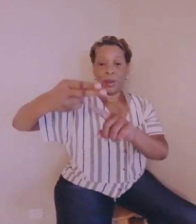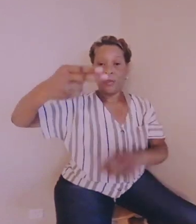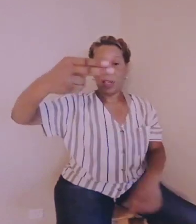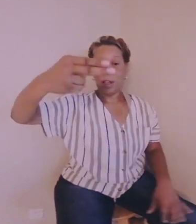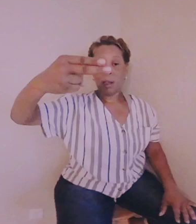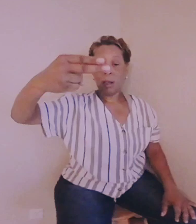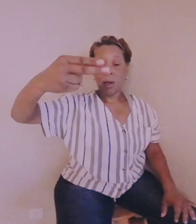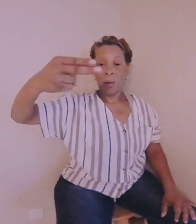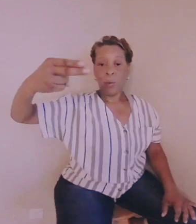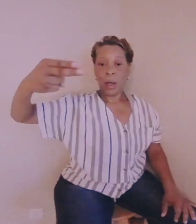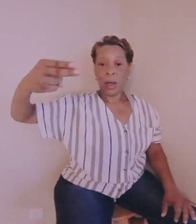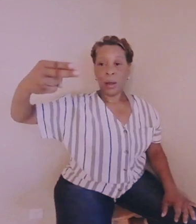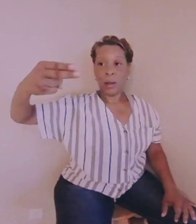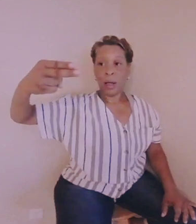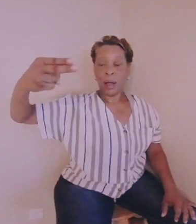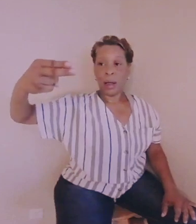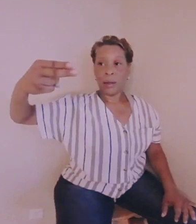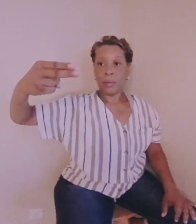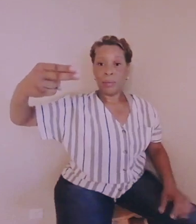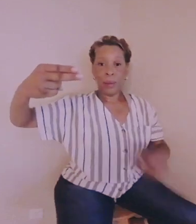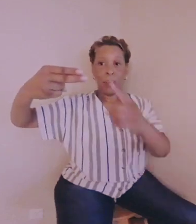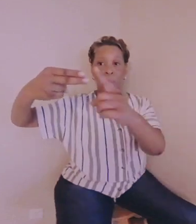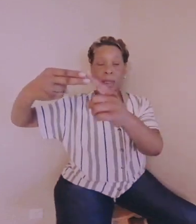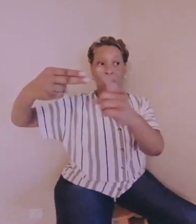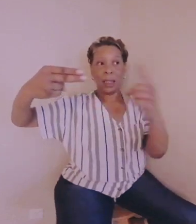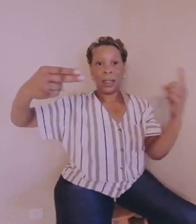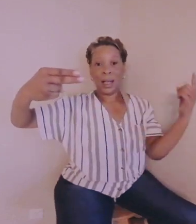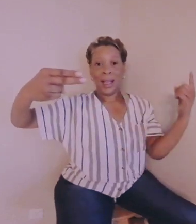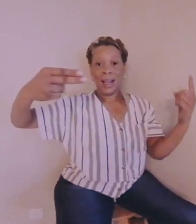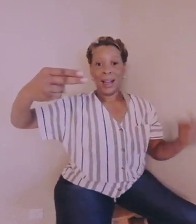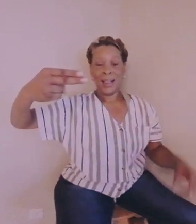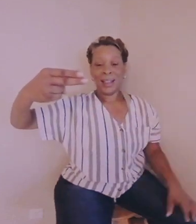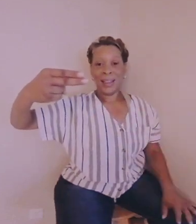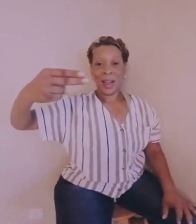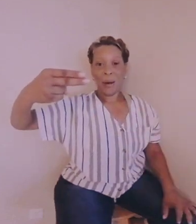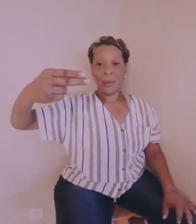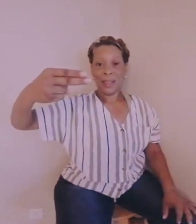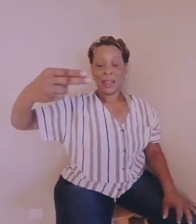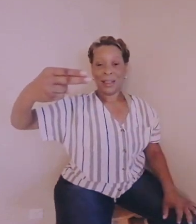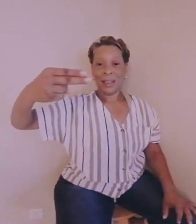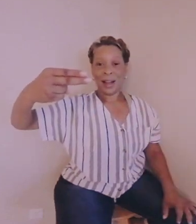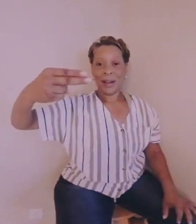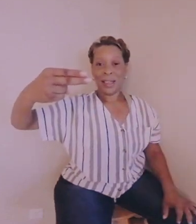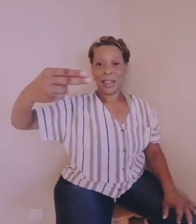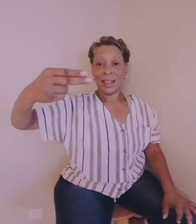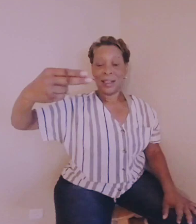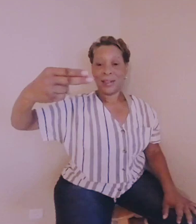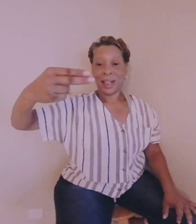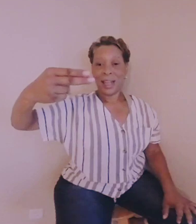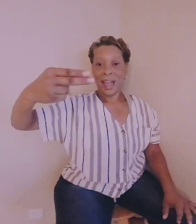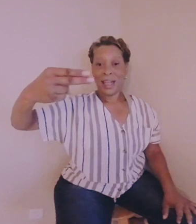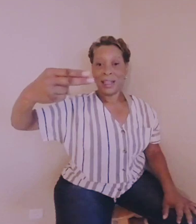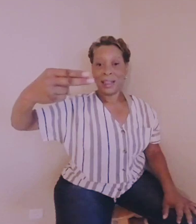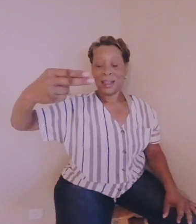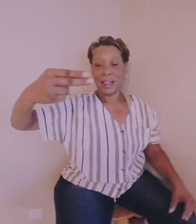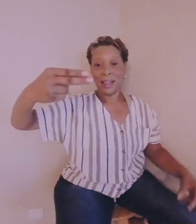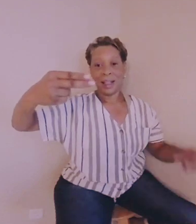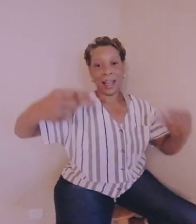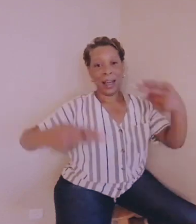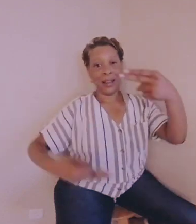middle finger will be pointing in the opposite direction, okay, H. And then again,